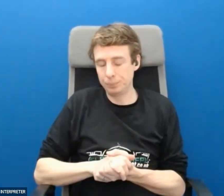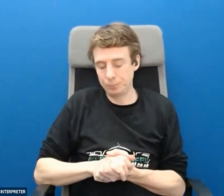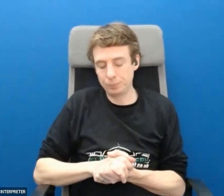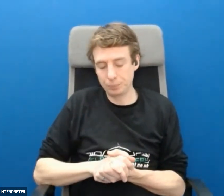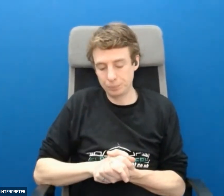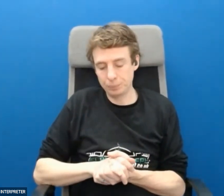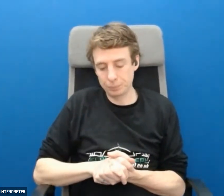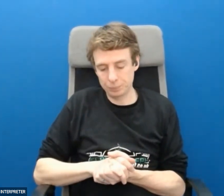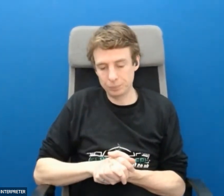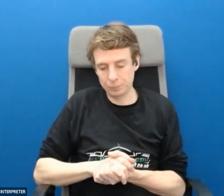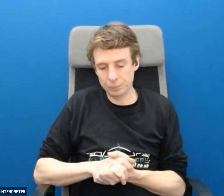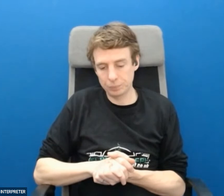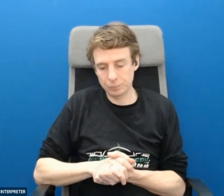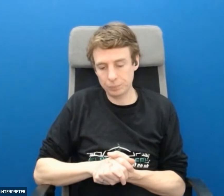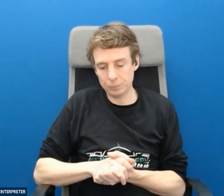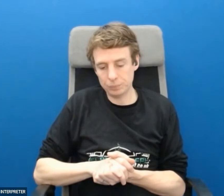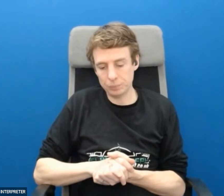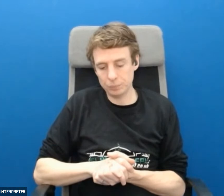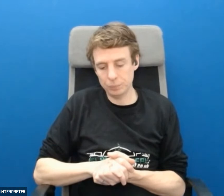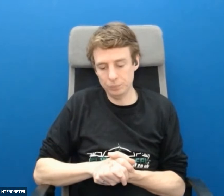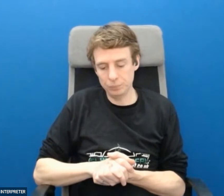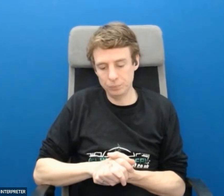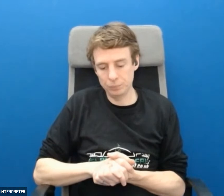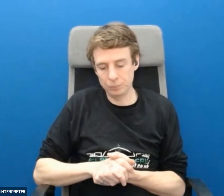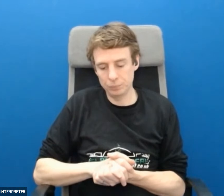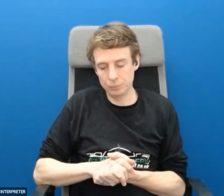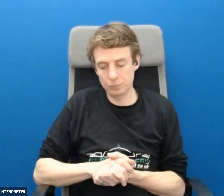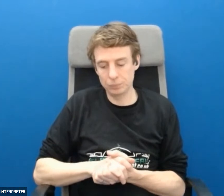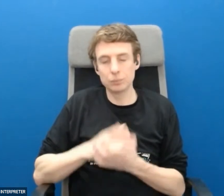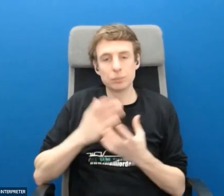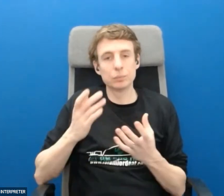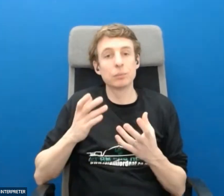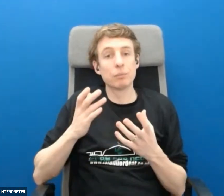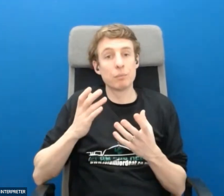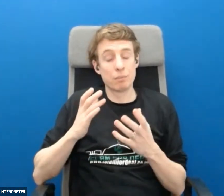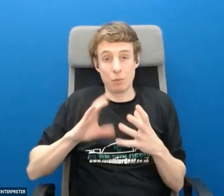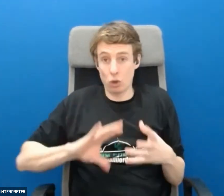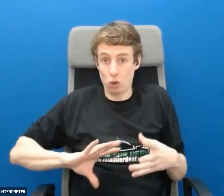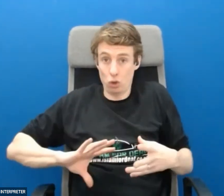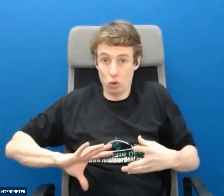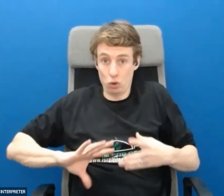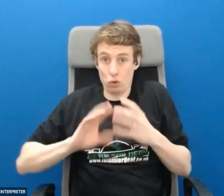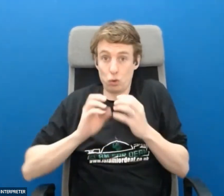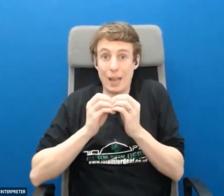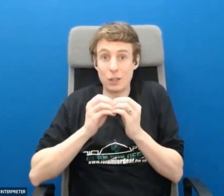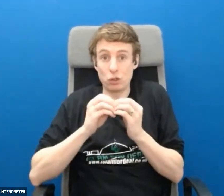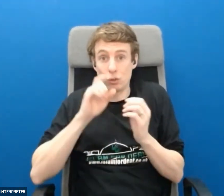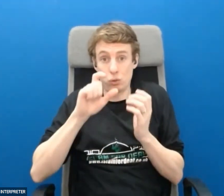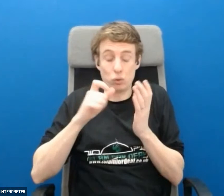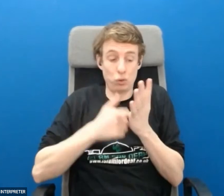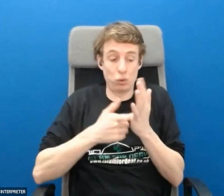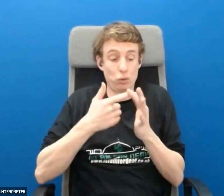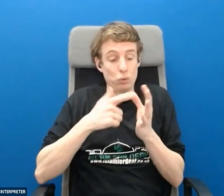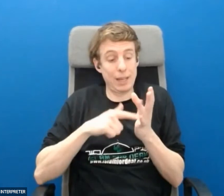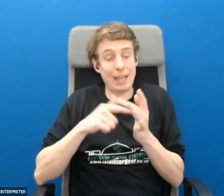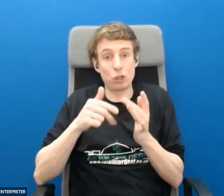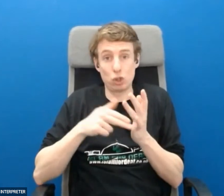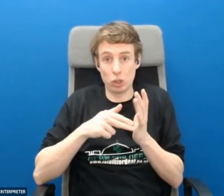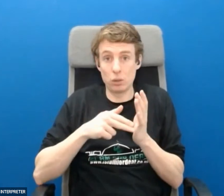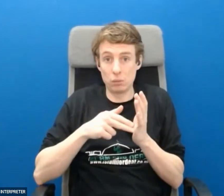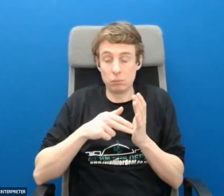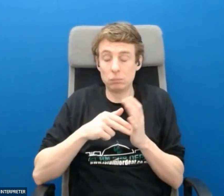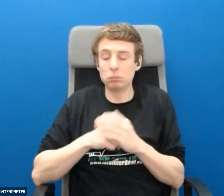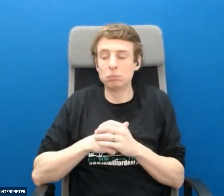creation is to bring something about from nothingness. This is the true essence of creation. There was